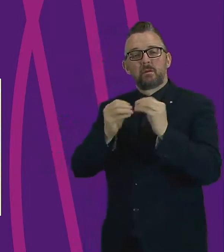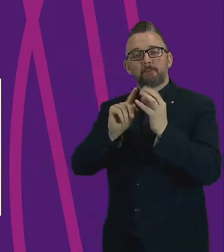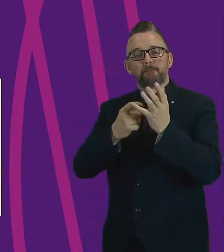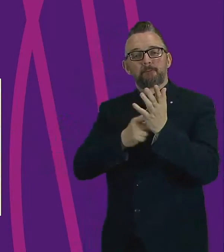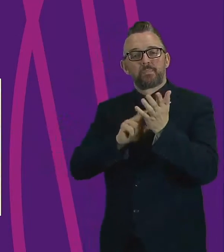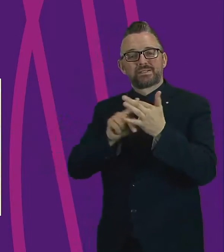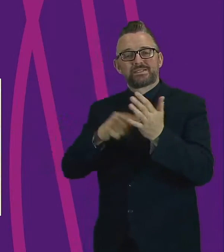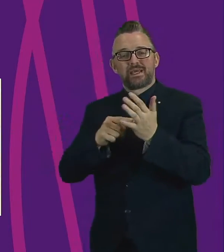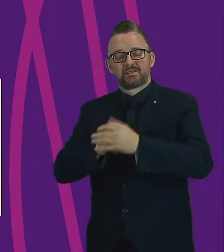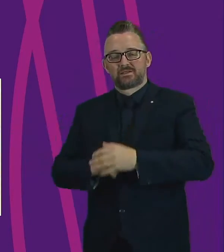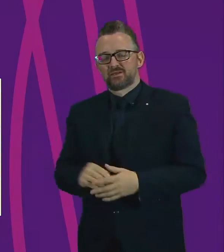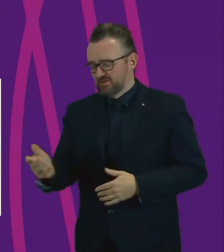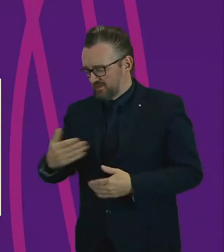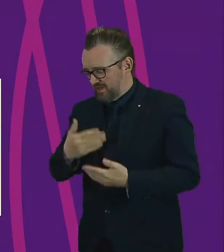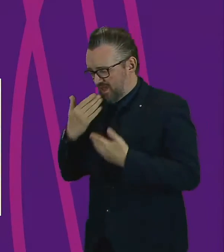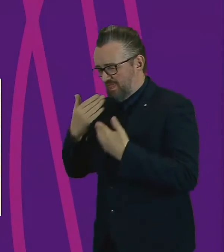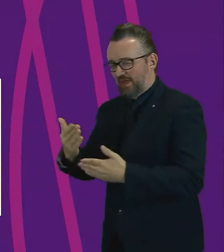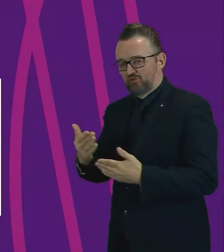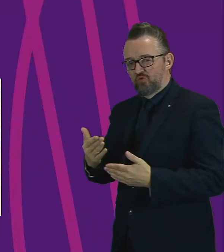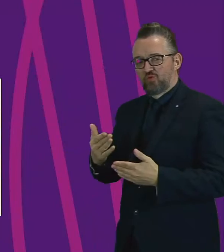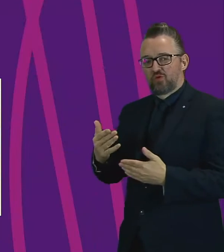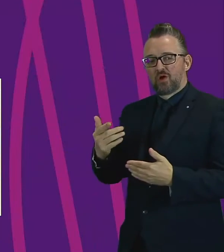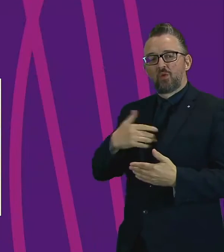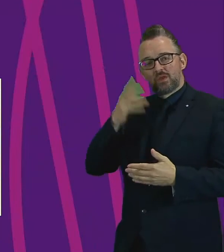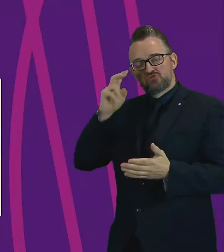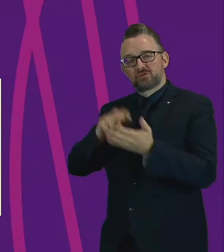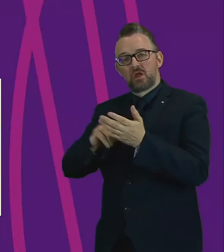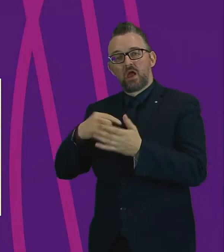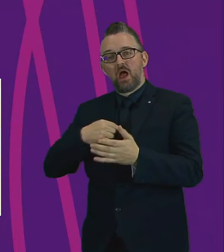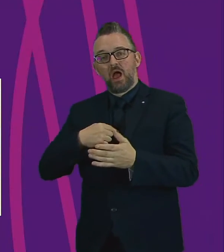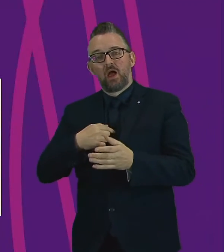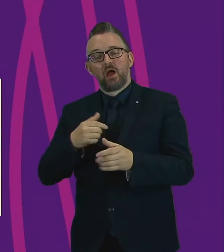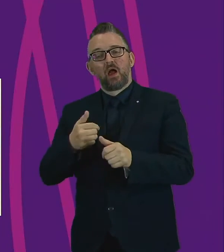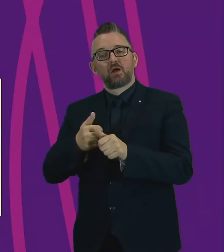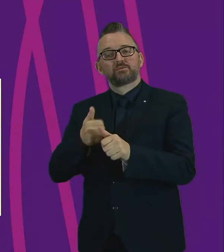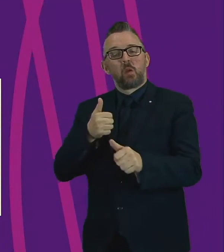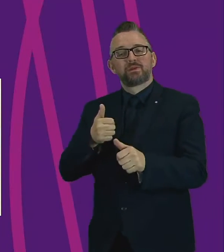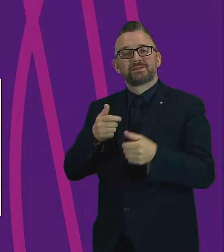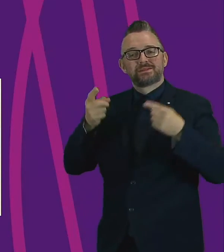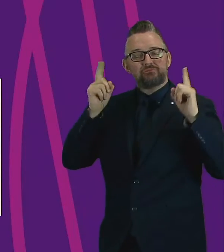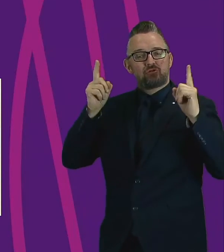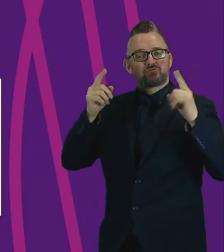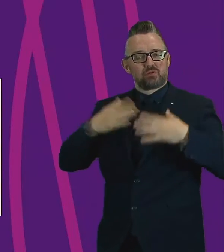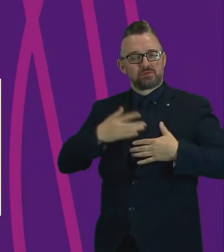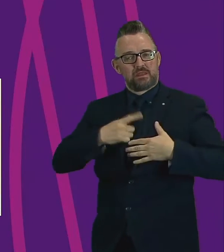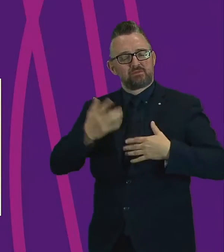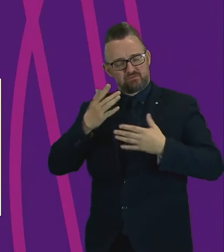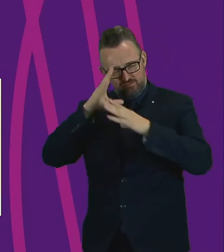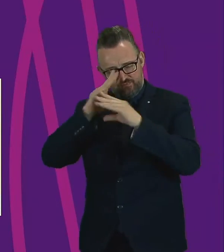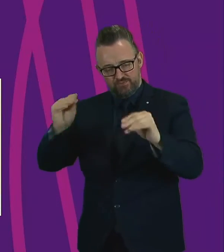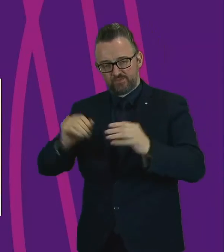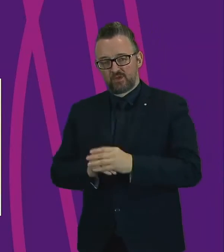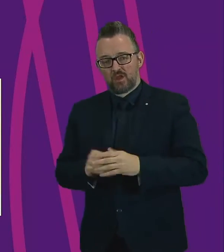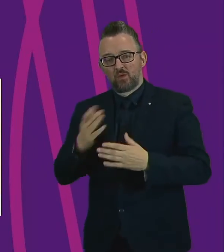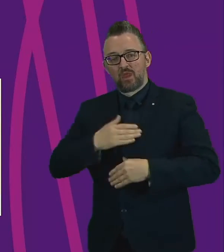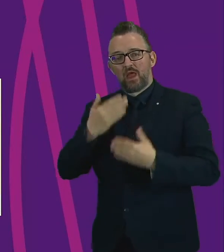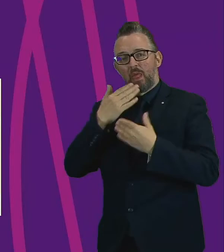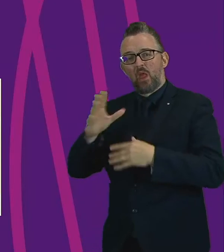you, Deputy Presiding Officer, and I note members to my register of interest as an employer and company director. So first of all, can I thank every person